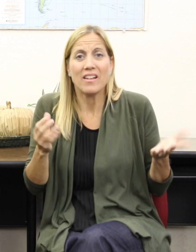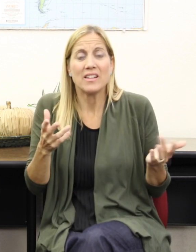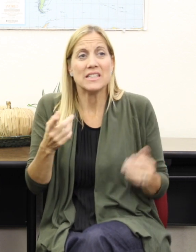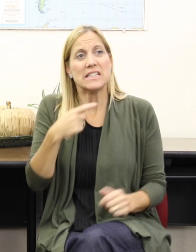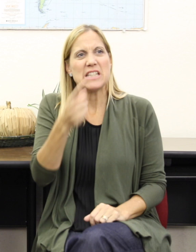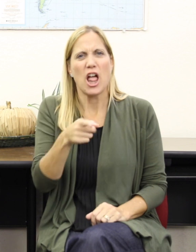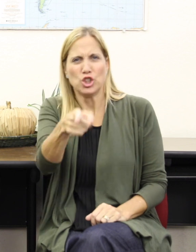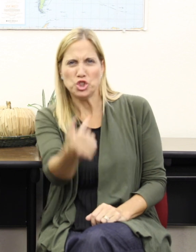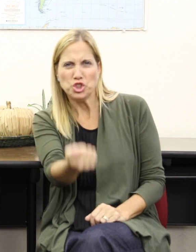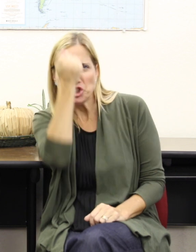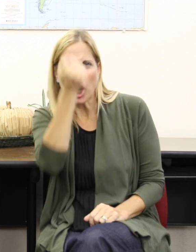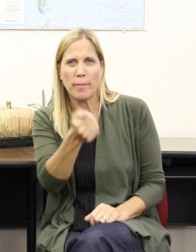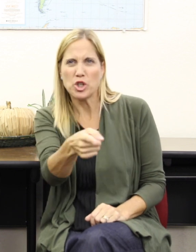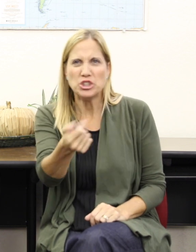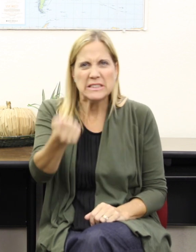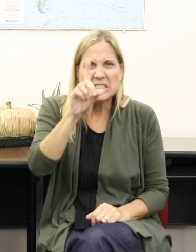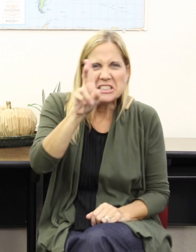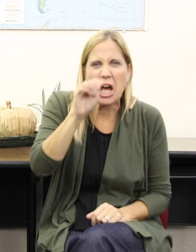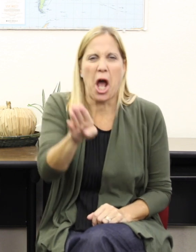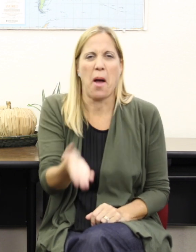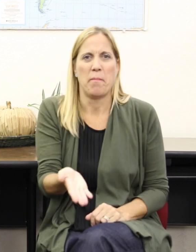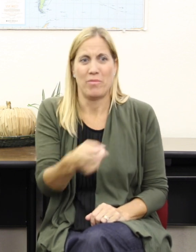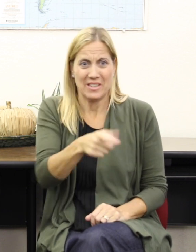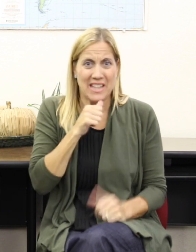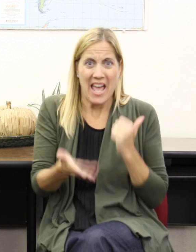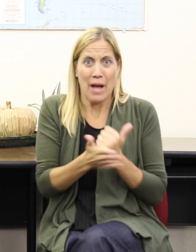that you're stupid, you're dumb. She's not helping me at all.